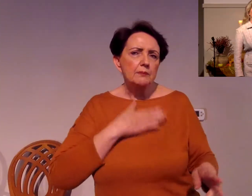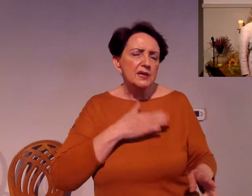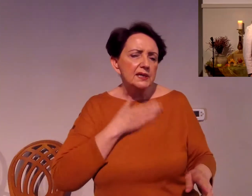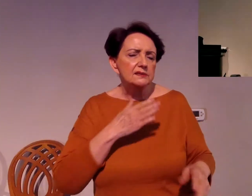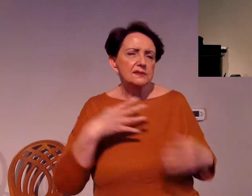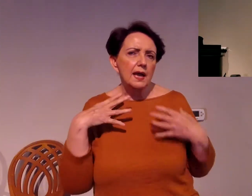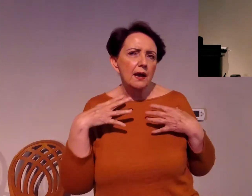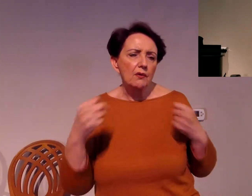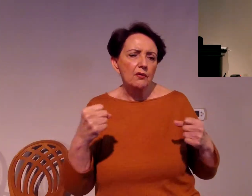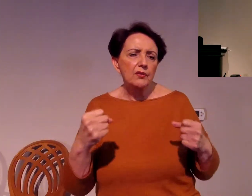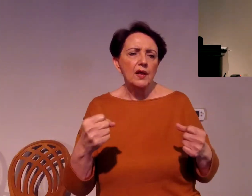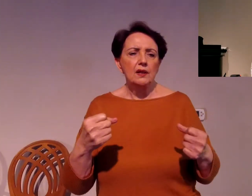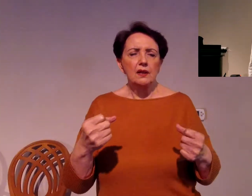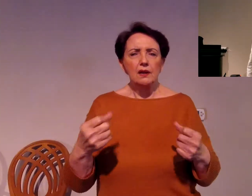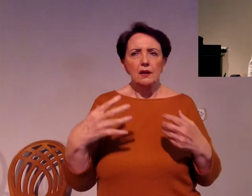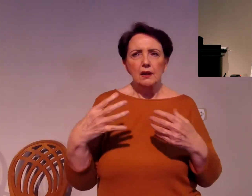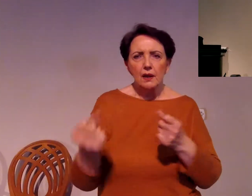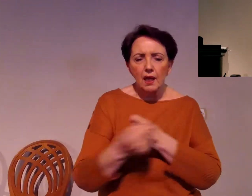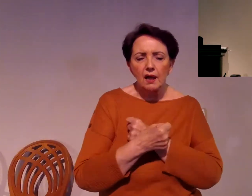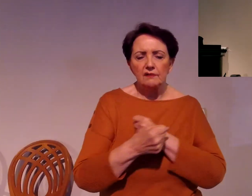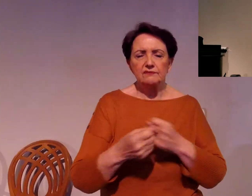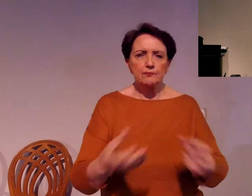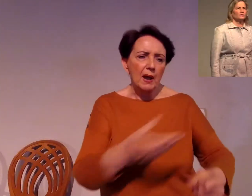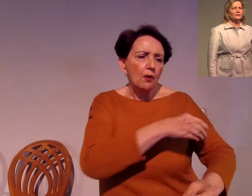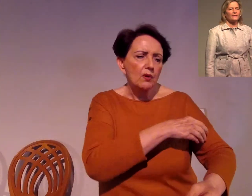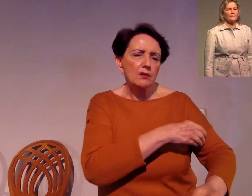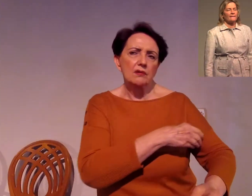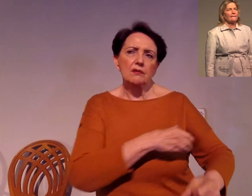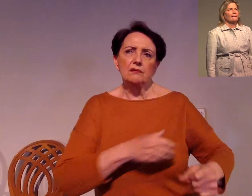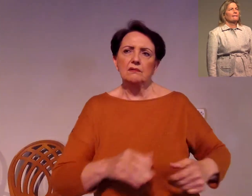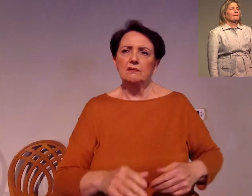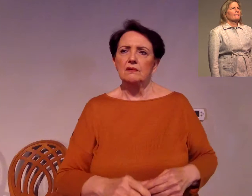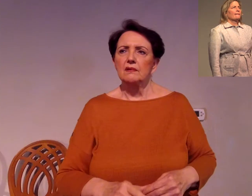health and love and power.